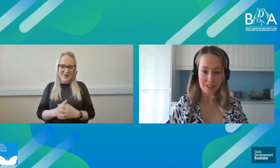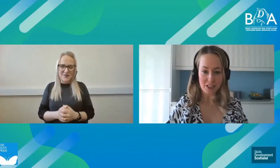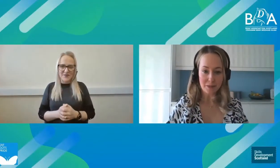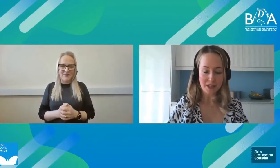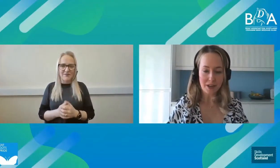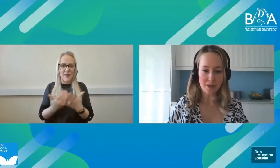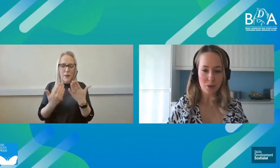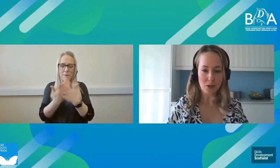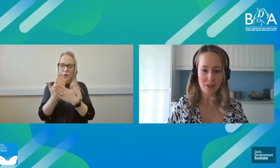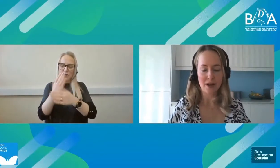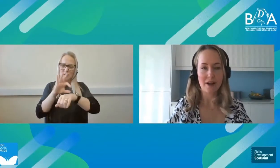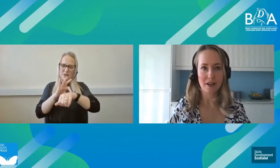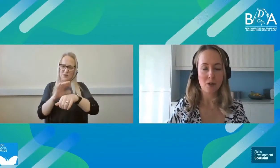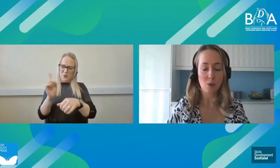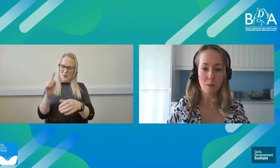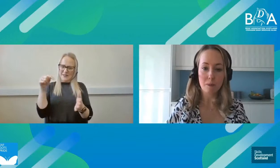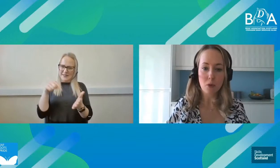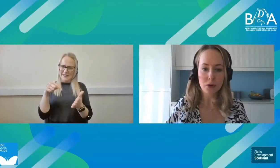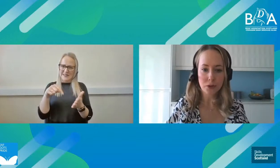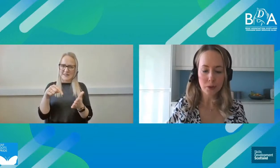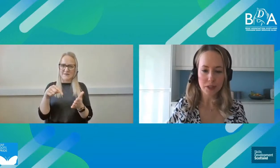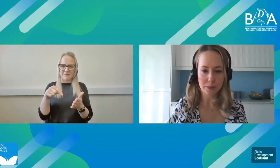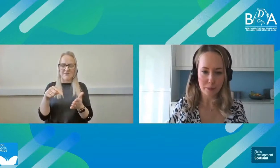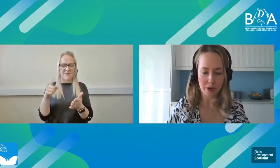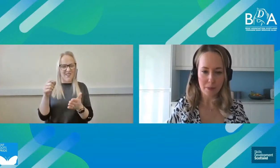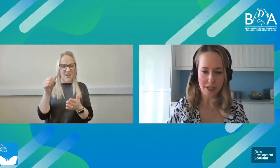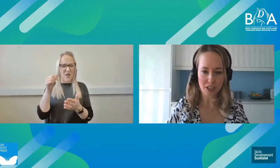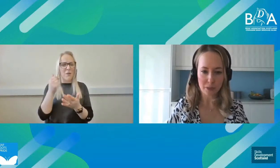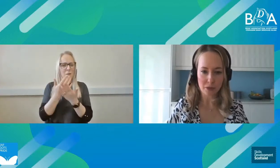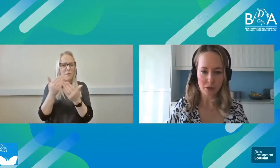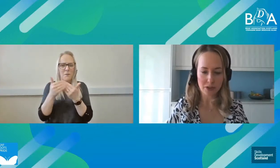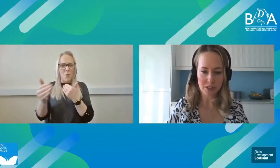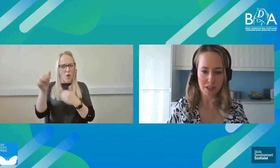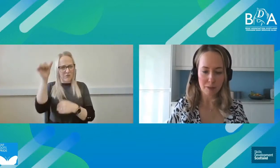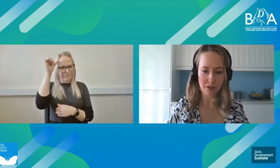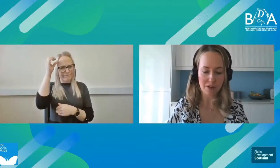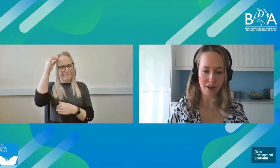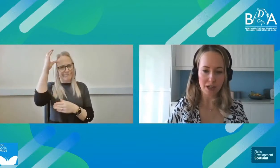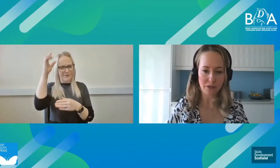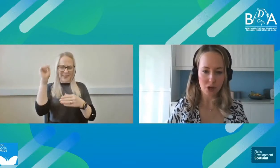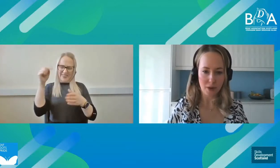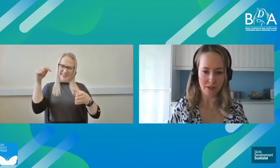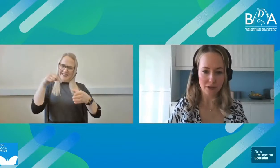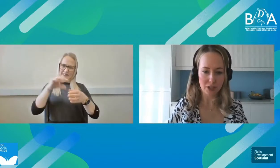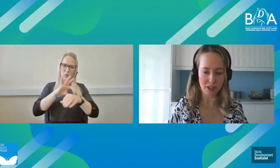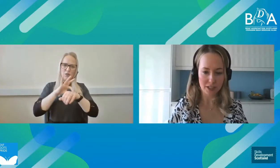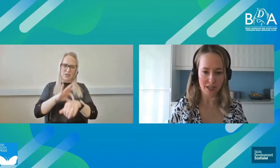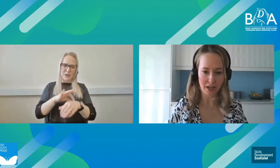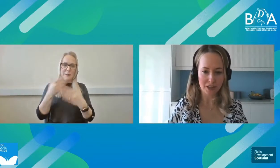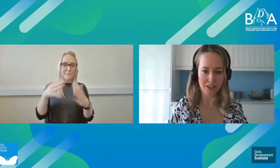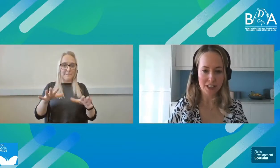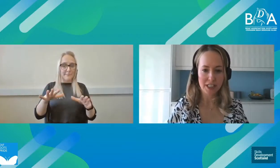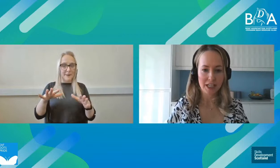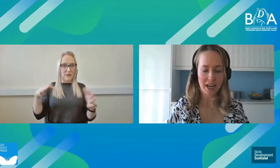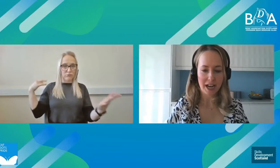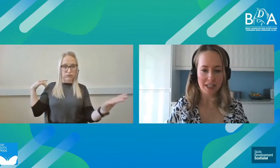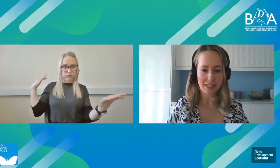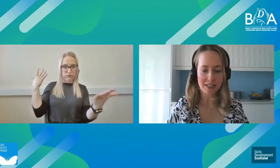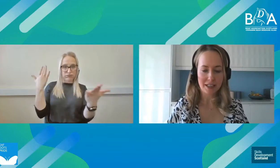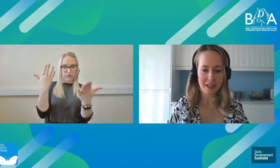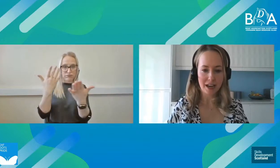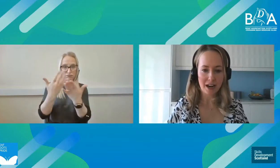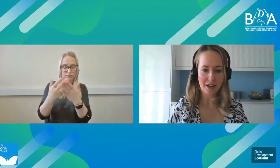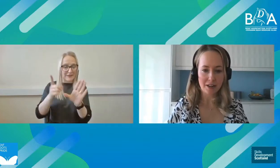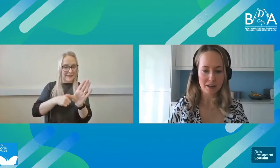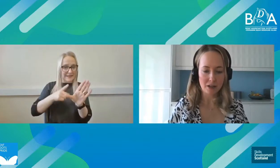Modern apprenticeships are the more known apprenticeship route. They've been around for quite a few years now,